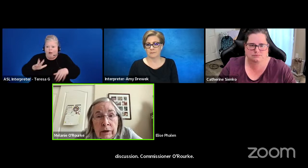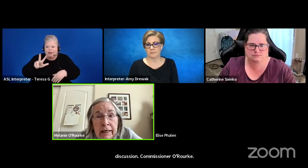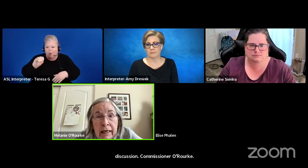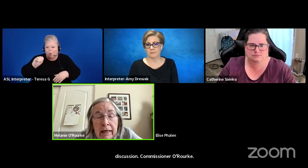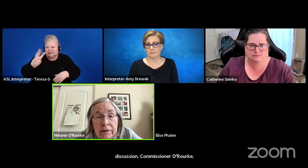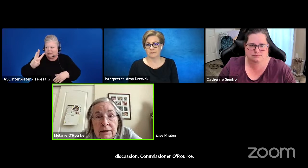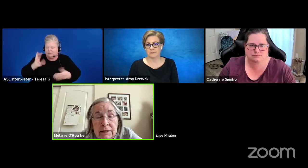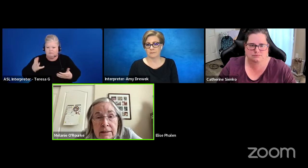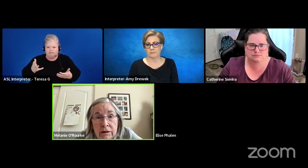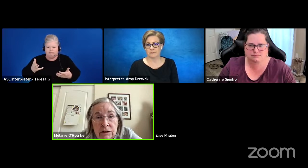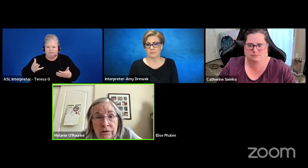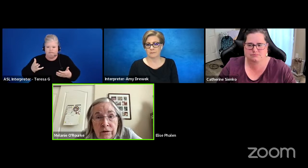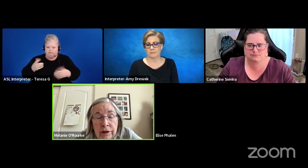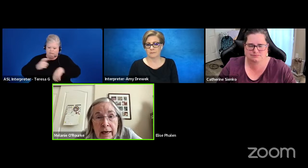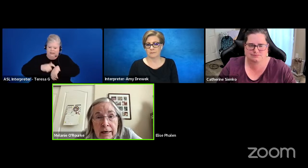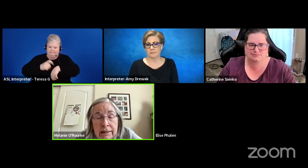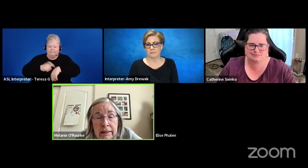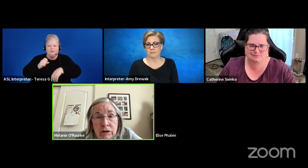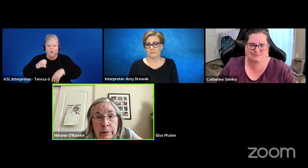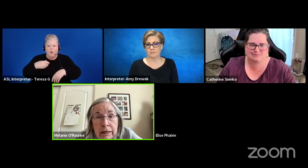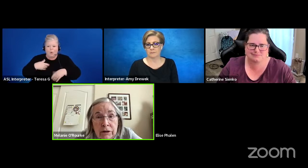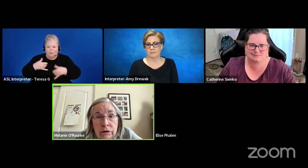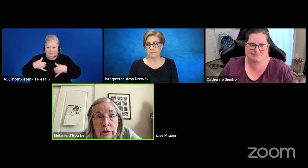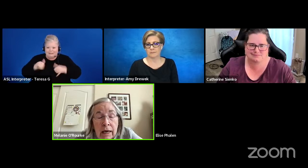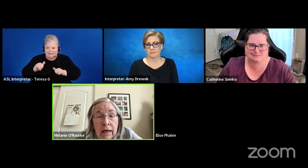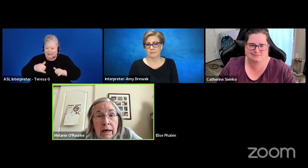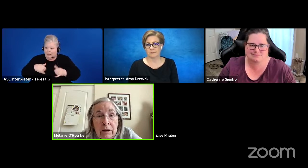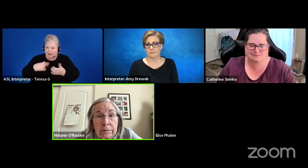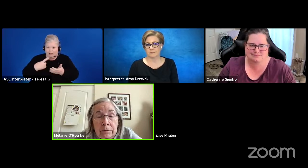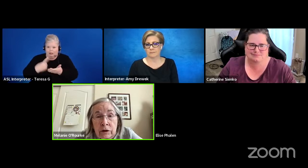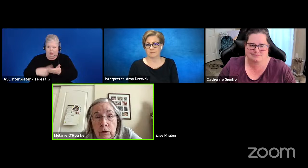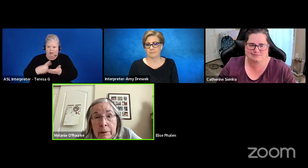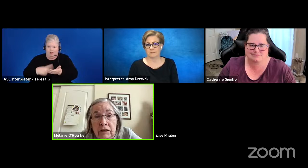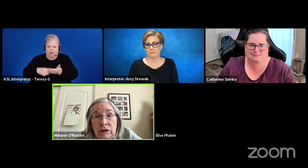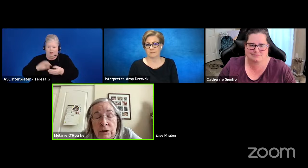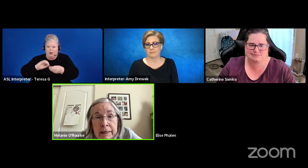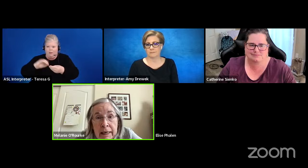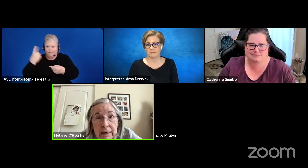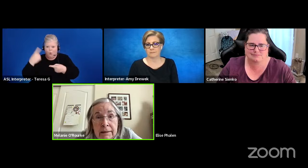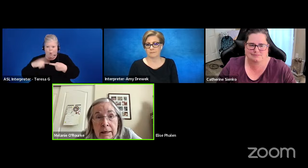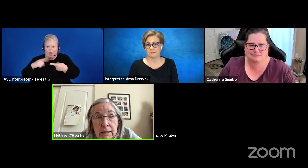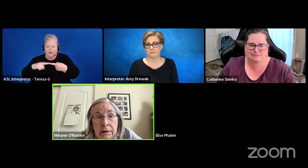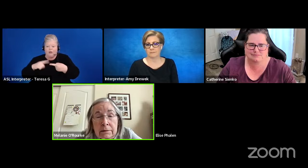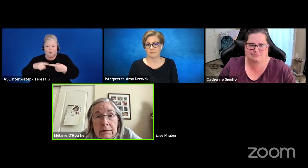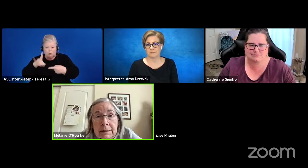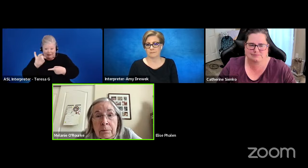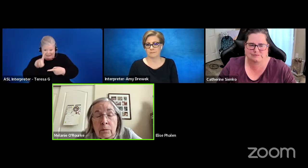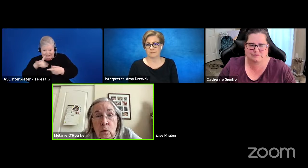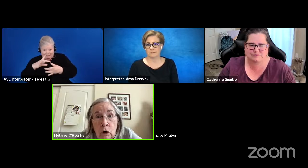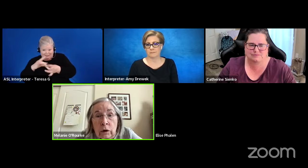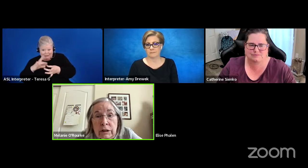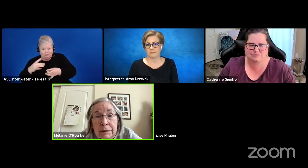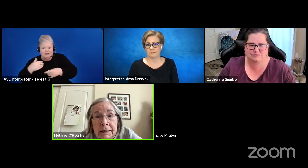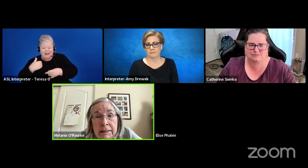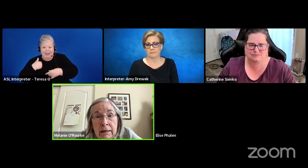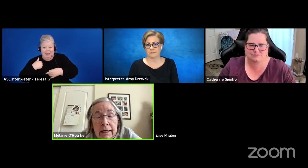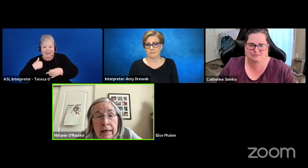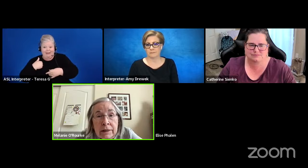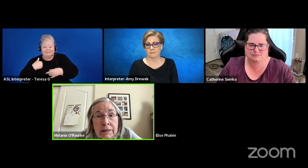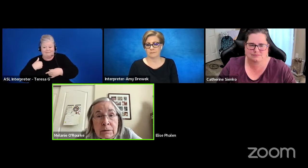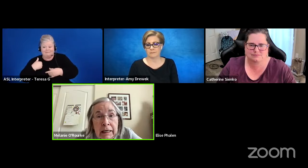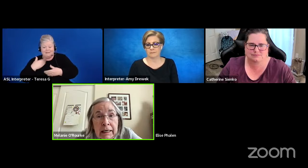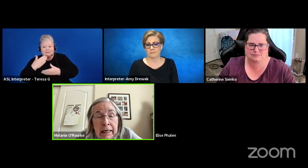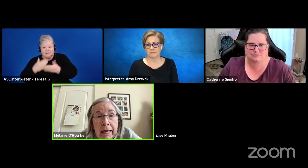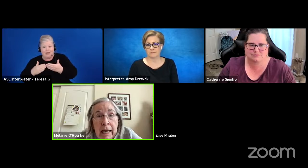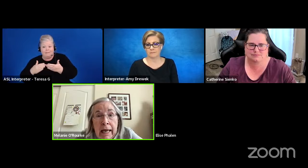on looking at the discussion for the acting director. You mentioned we had some work to be done